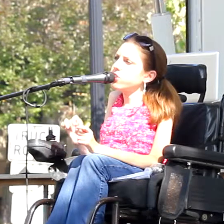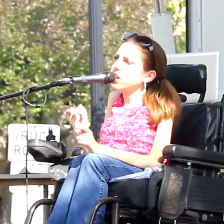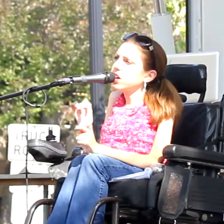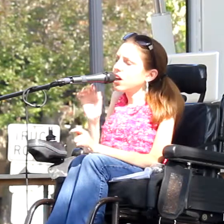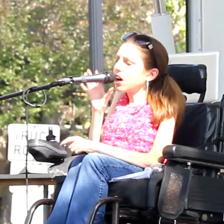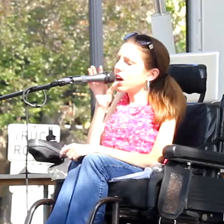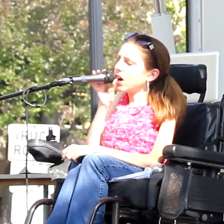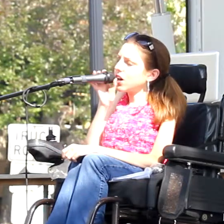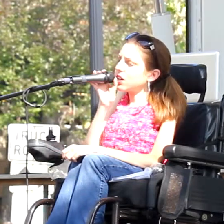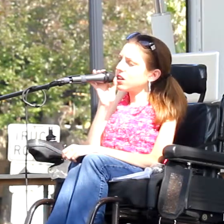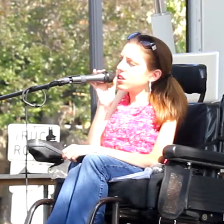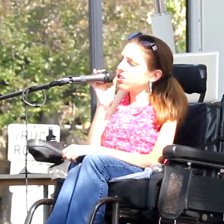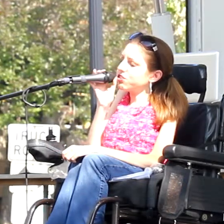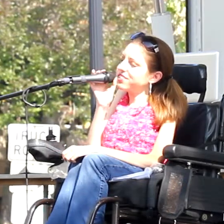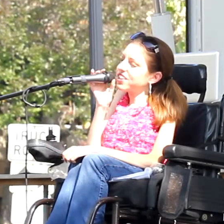and she